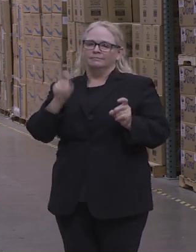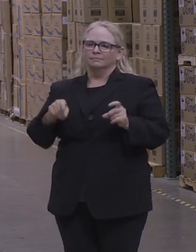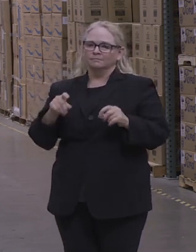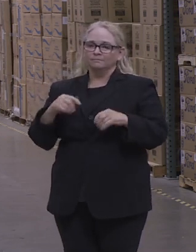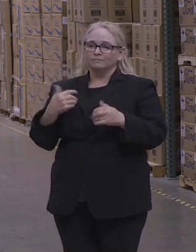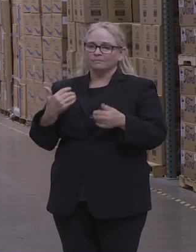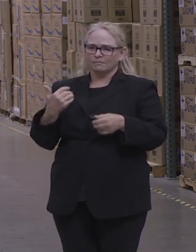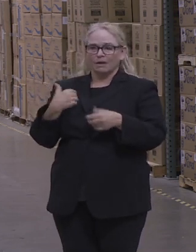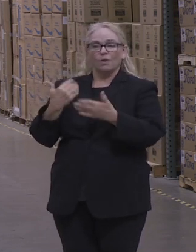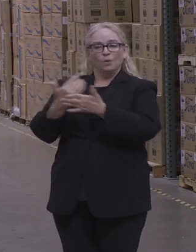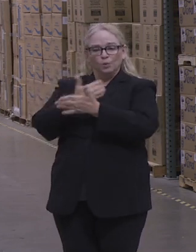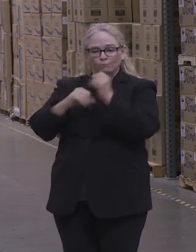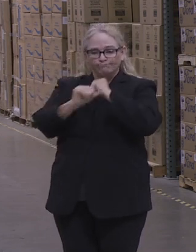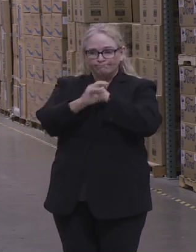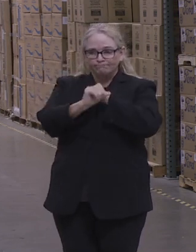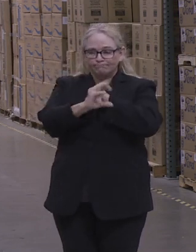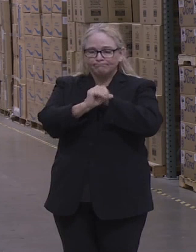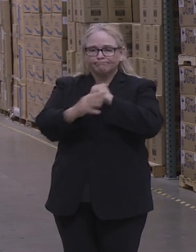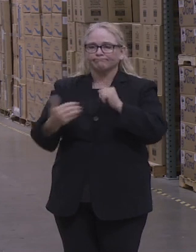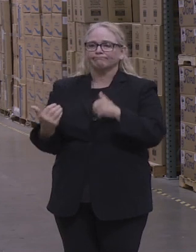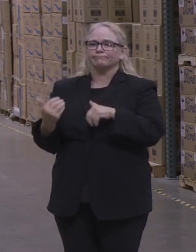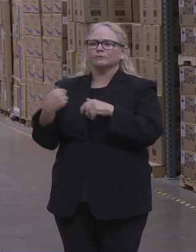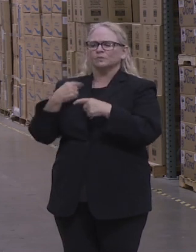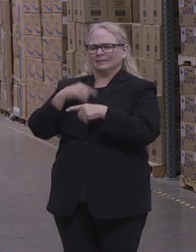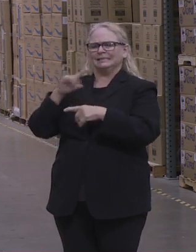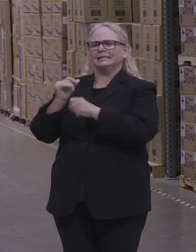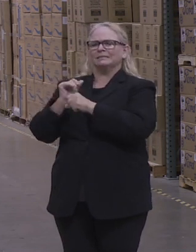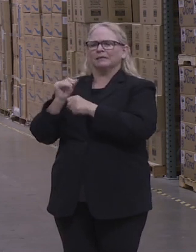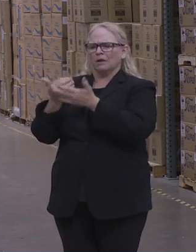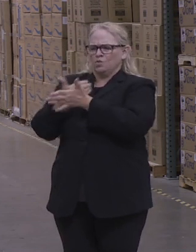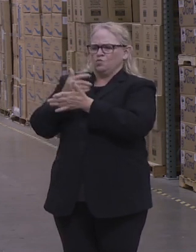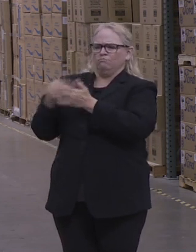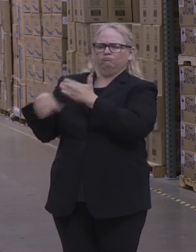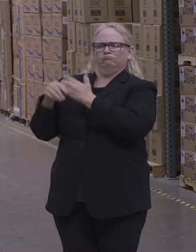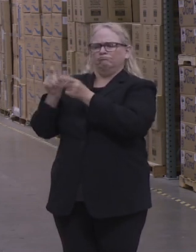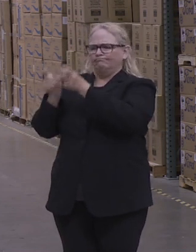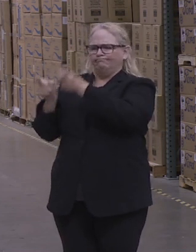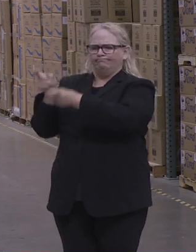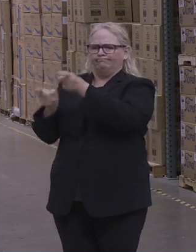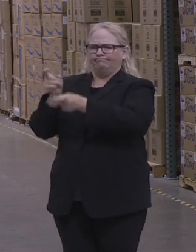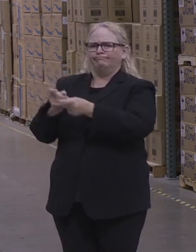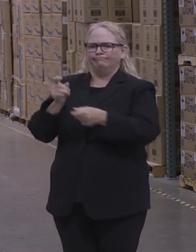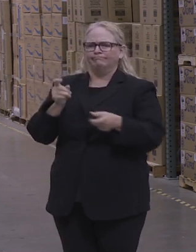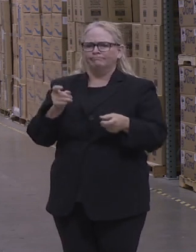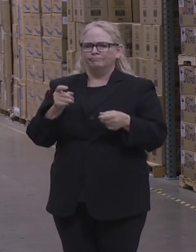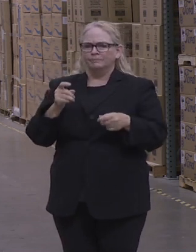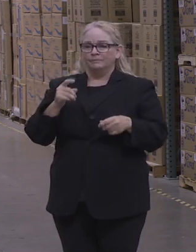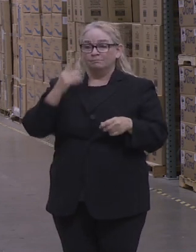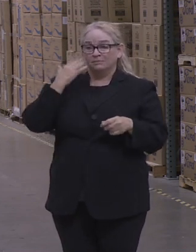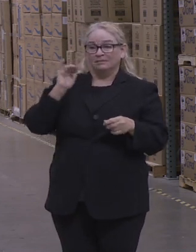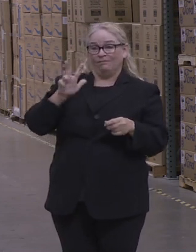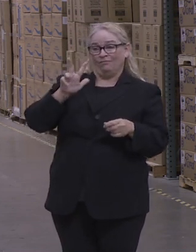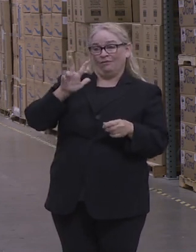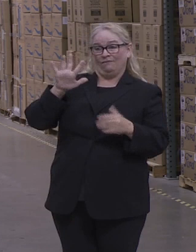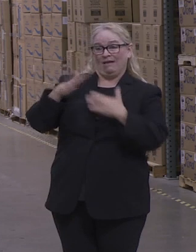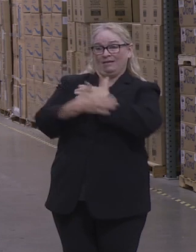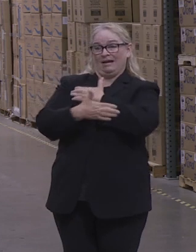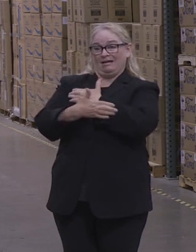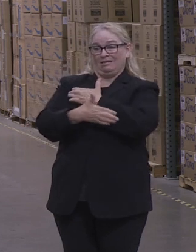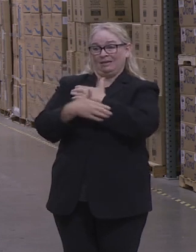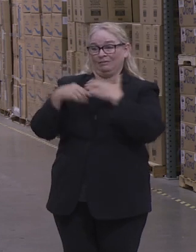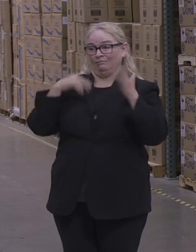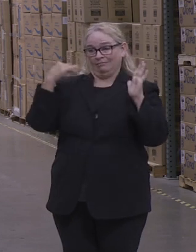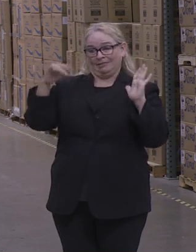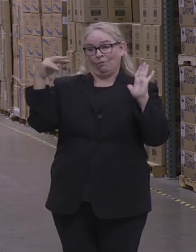move forward with these additional modifications in the 35 now counties that are in our watch list. We just